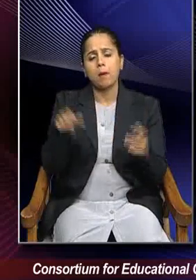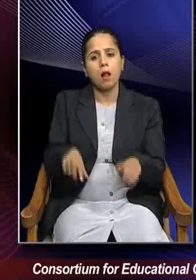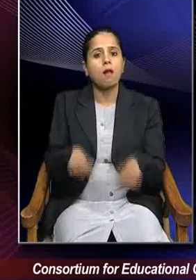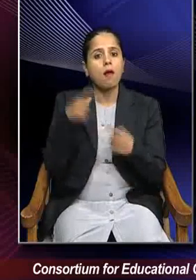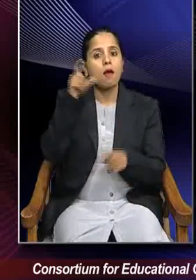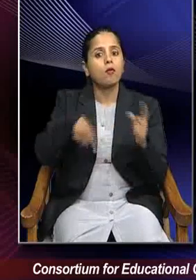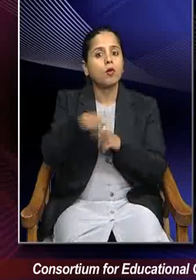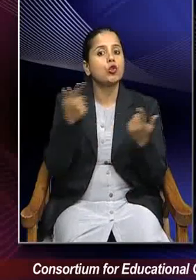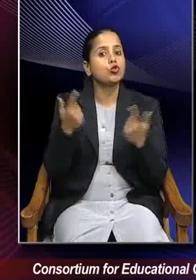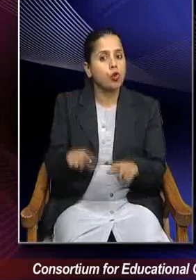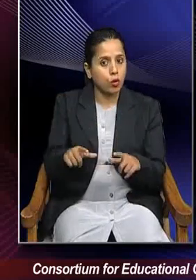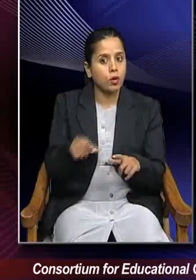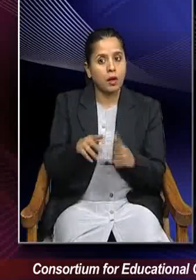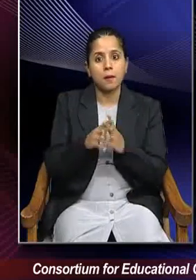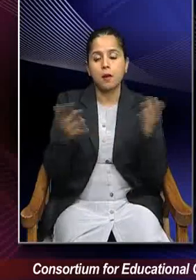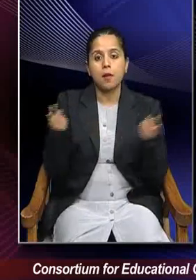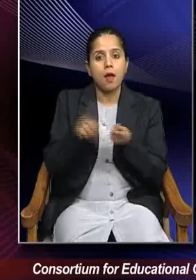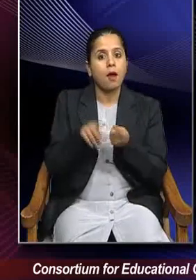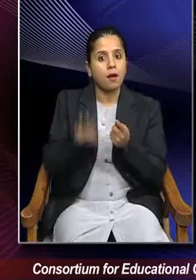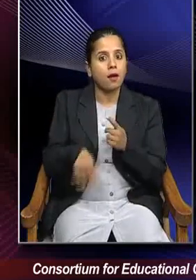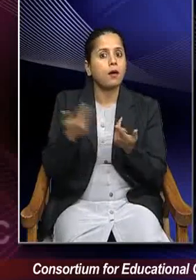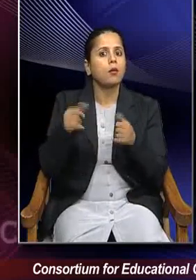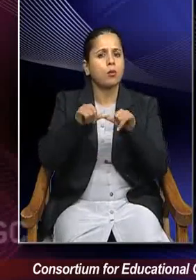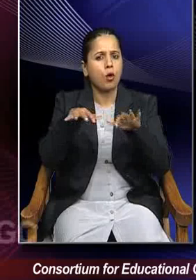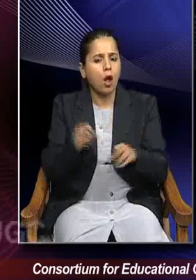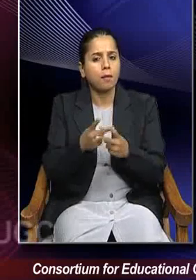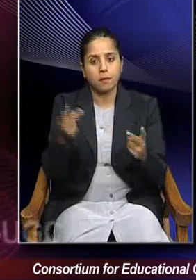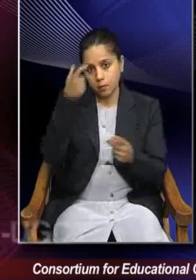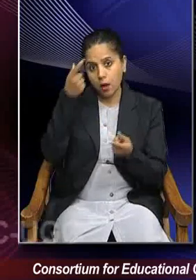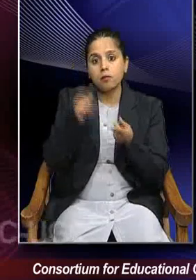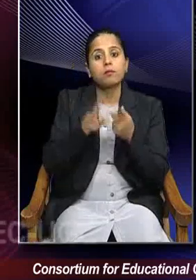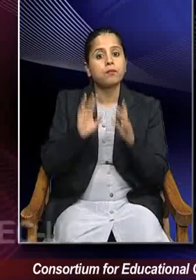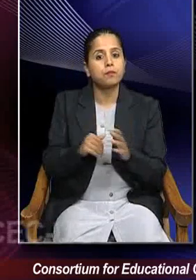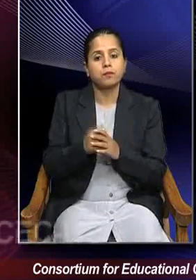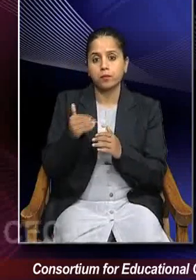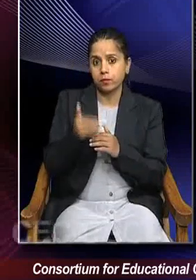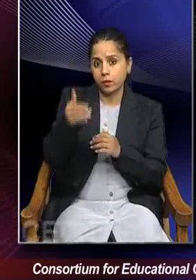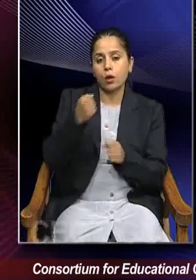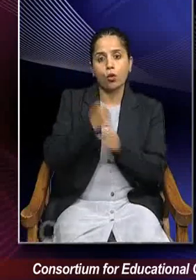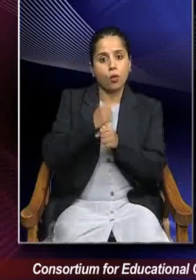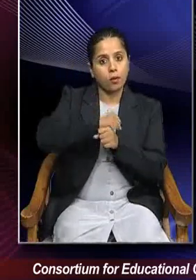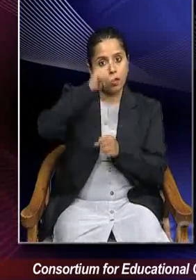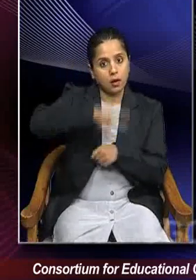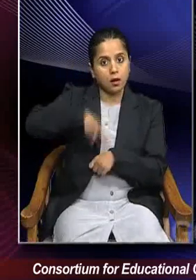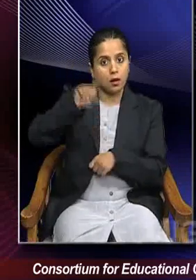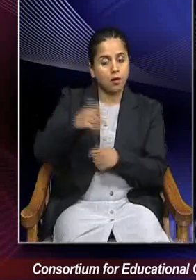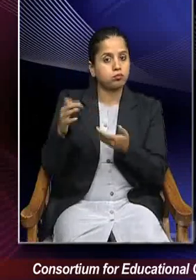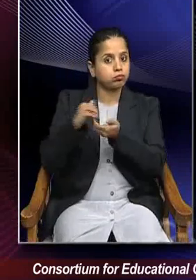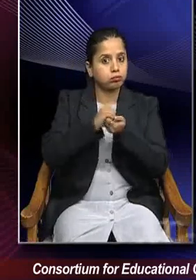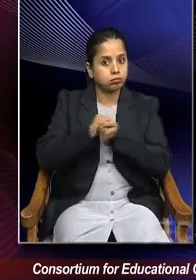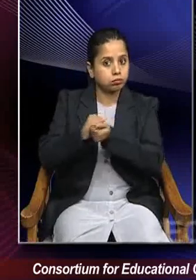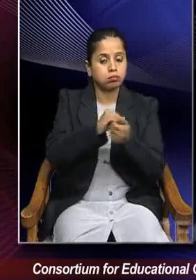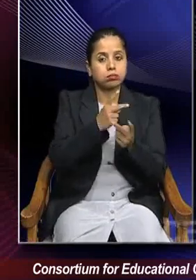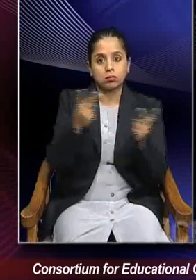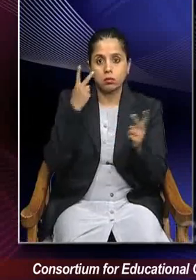lives, and tremendous amount of property, etc., was also lost. Since then, Government of India, in partnership with various